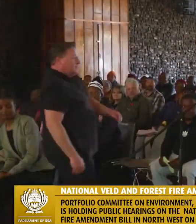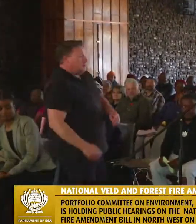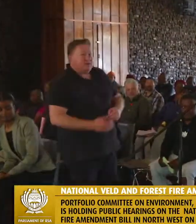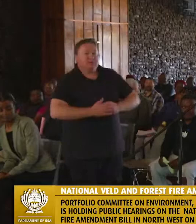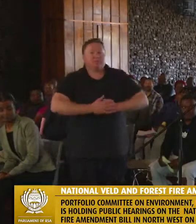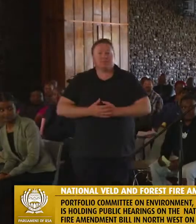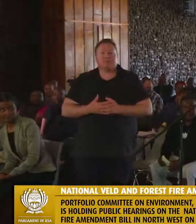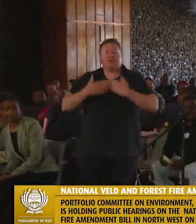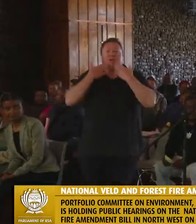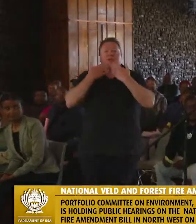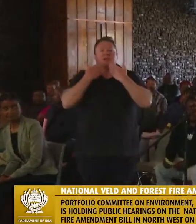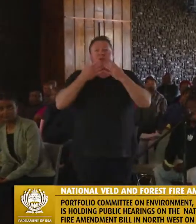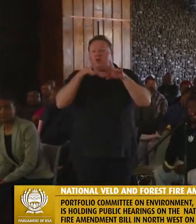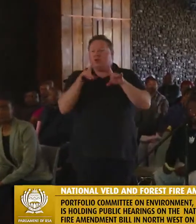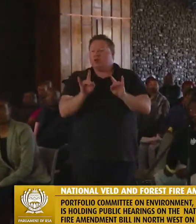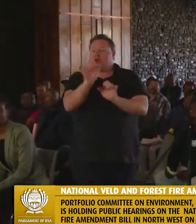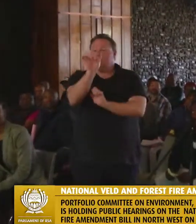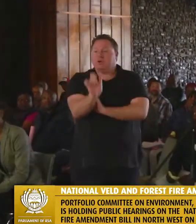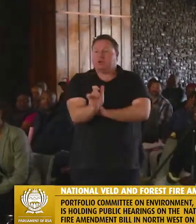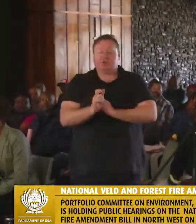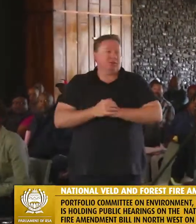Thank you,